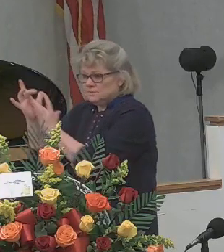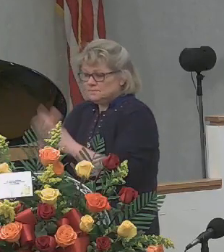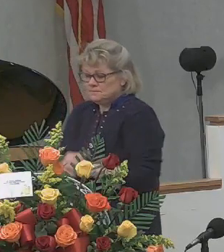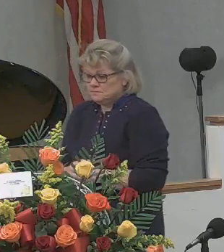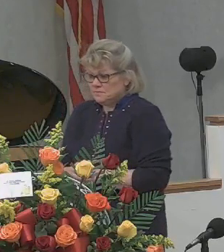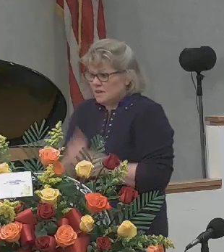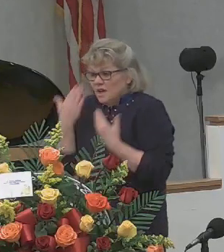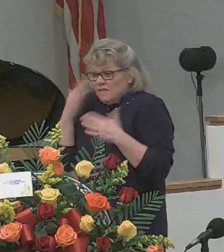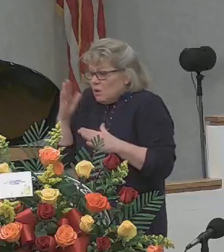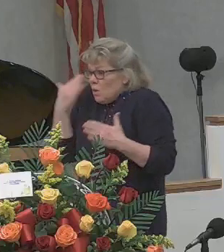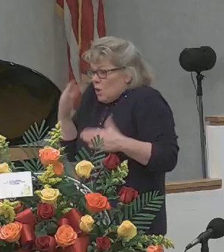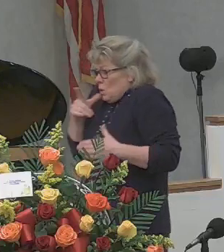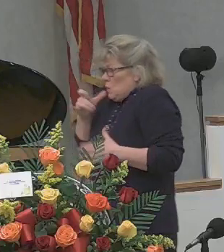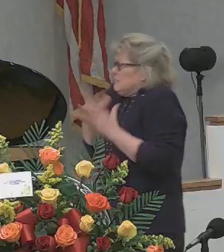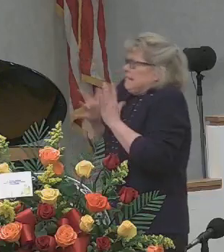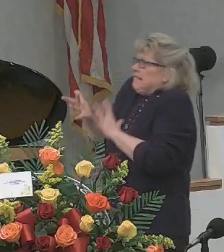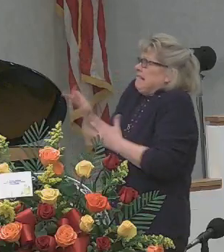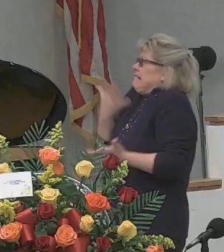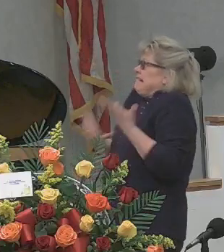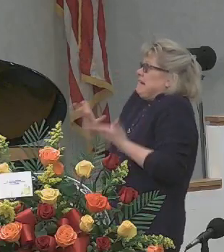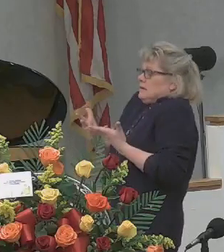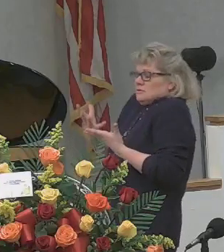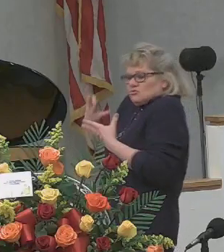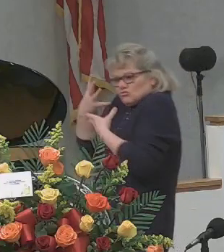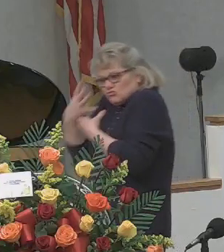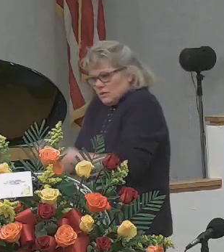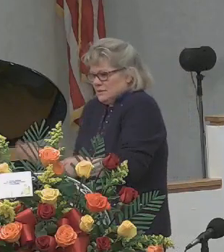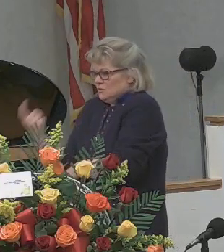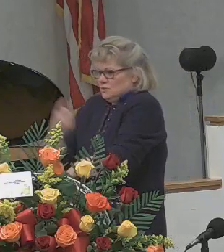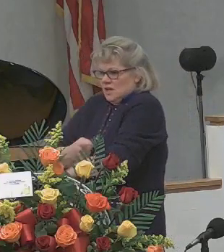If you don't know Him, trust Him today before it's too late.